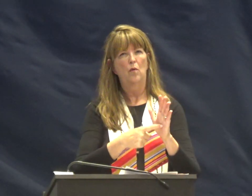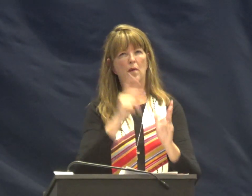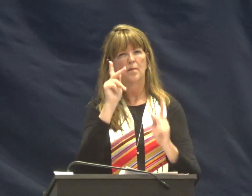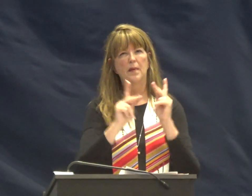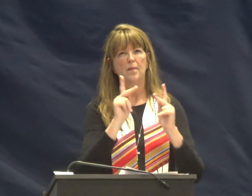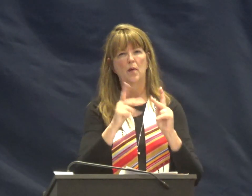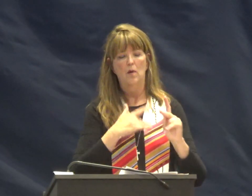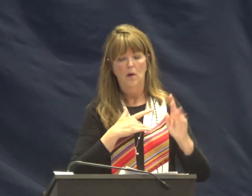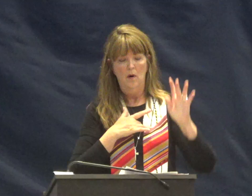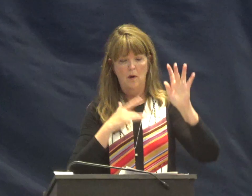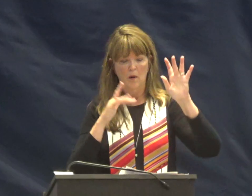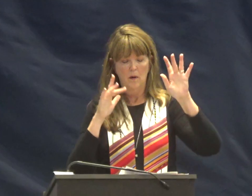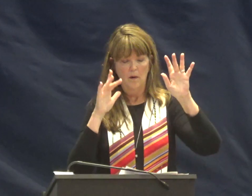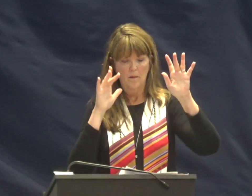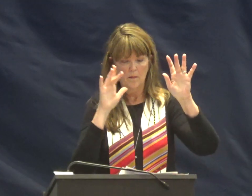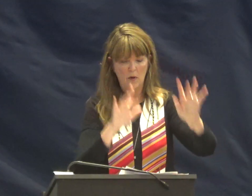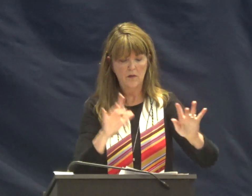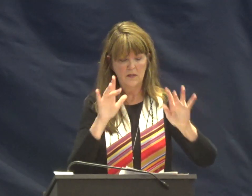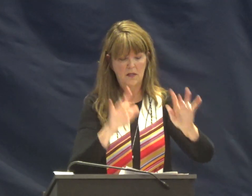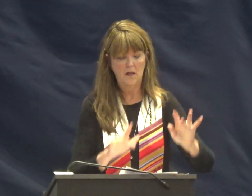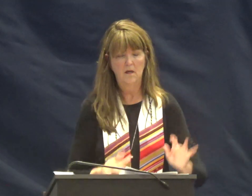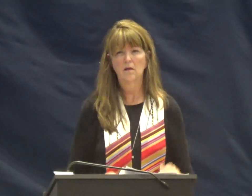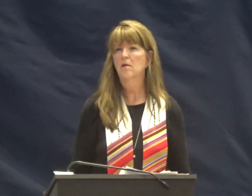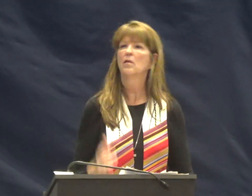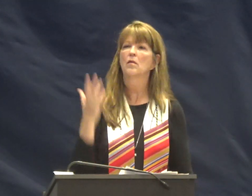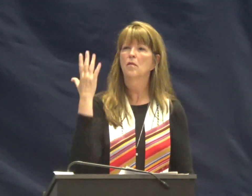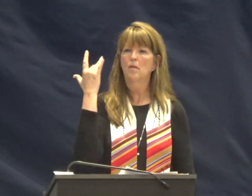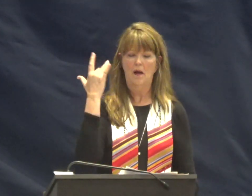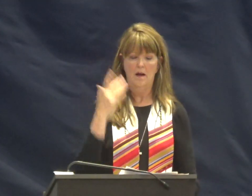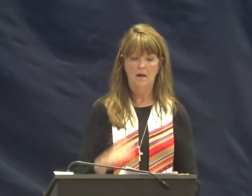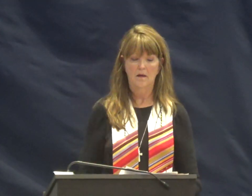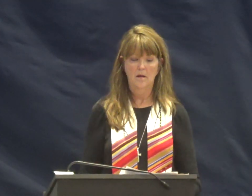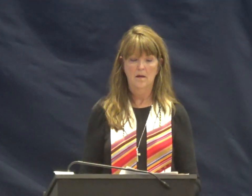Why would Jonah be upset if God wanted to show this group of people mercy?